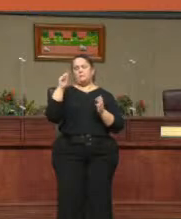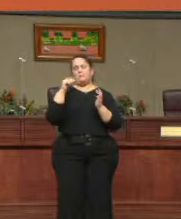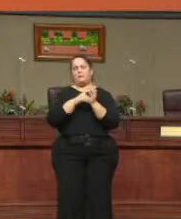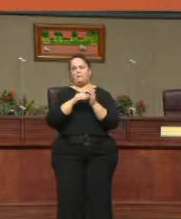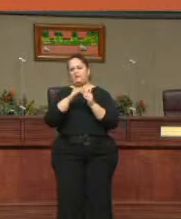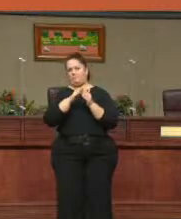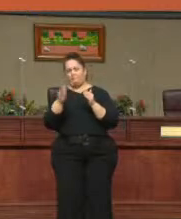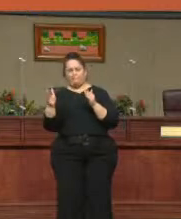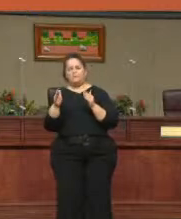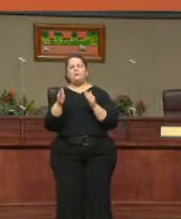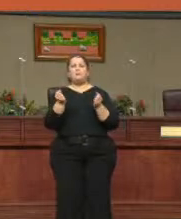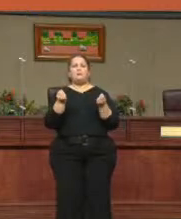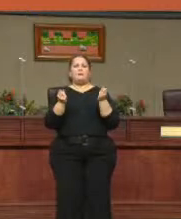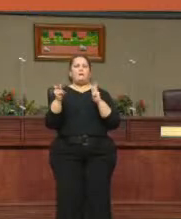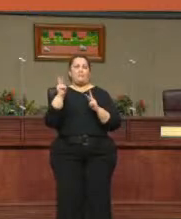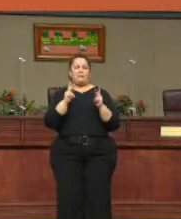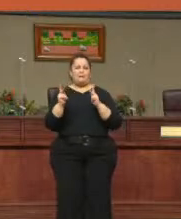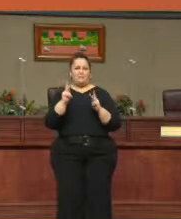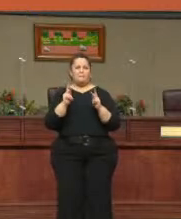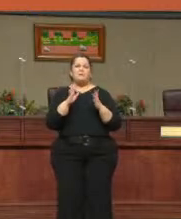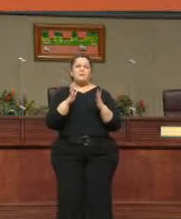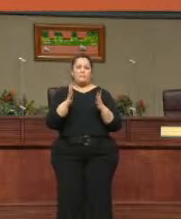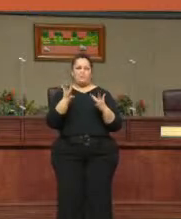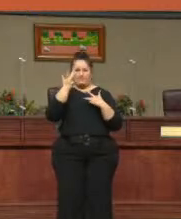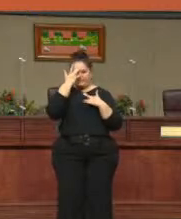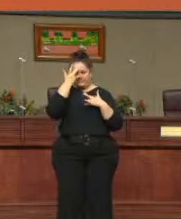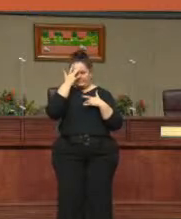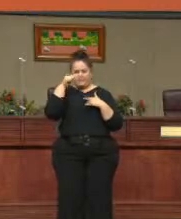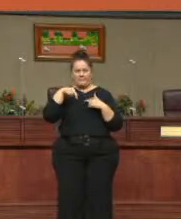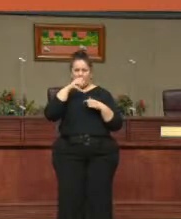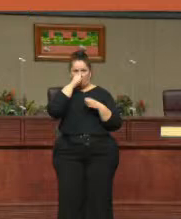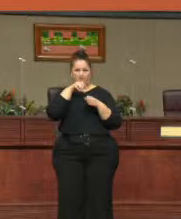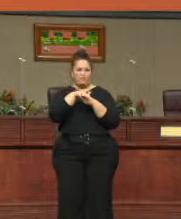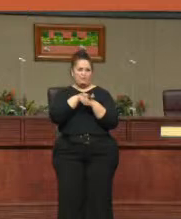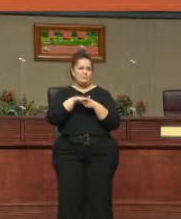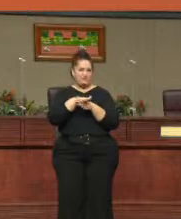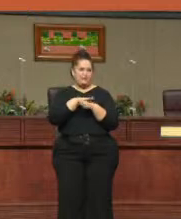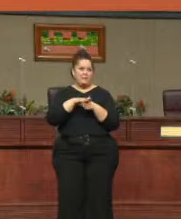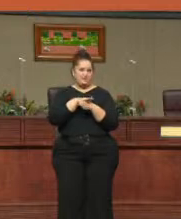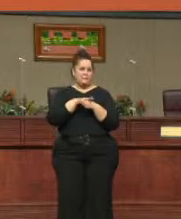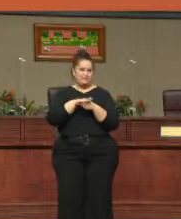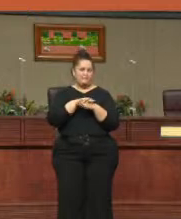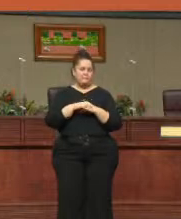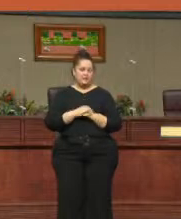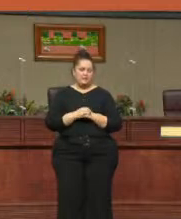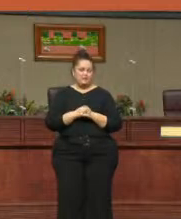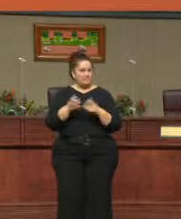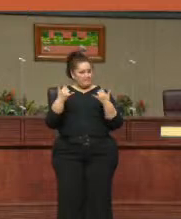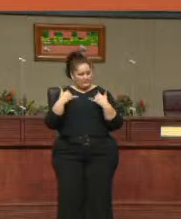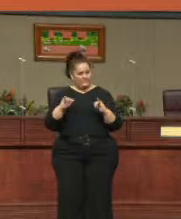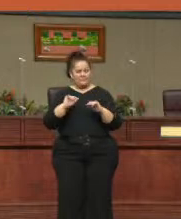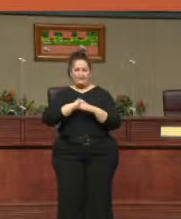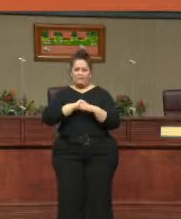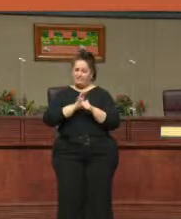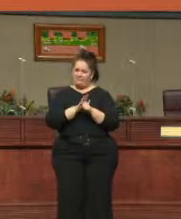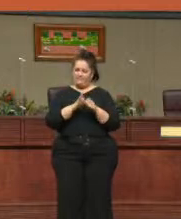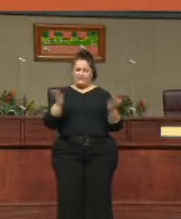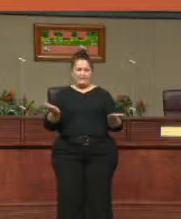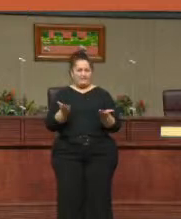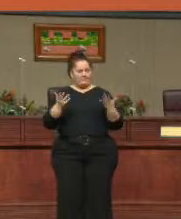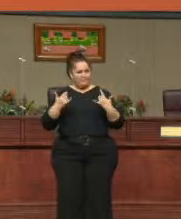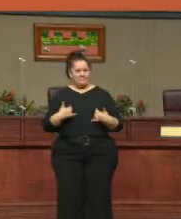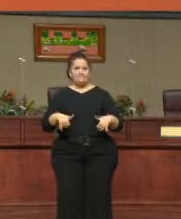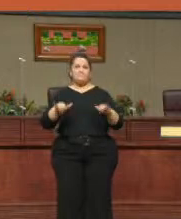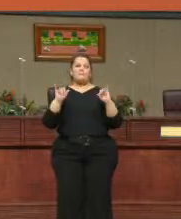121,574 cases of the coronavirus have been reported within our county. The disease still remains a threat. There have